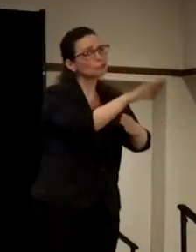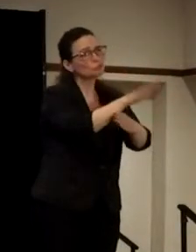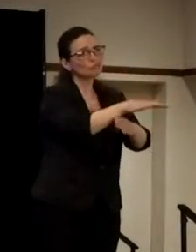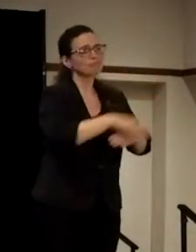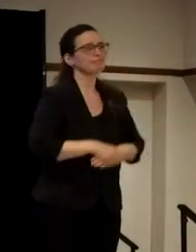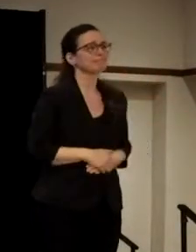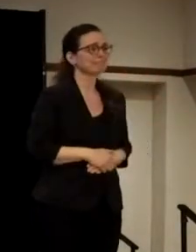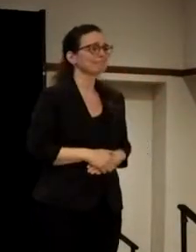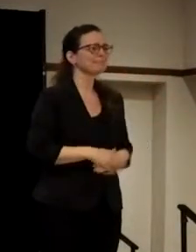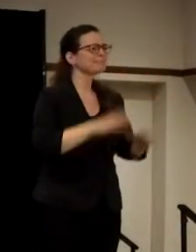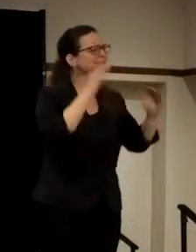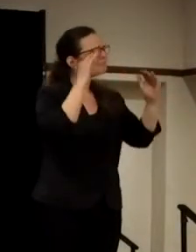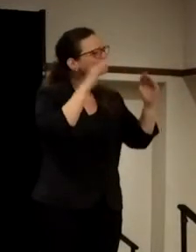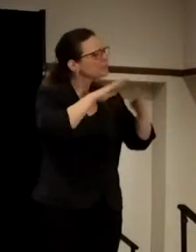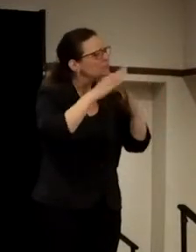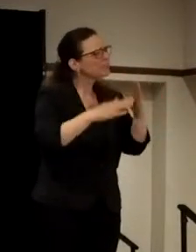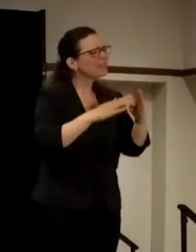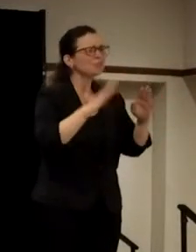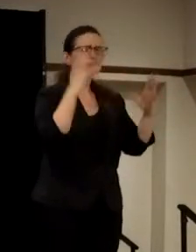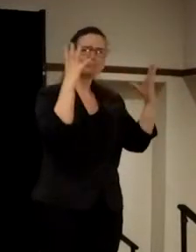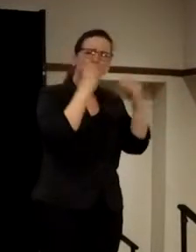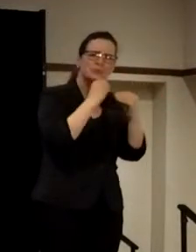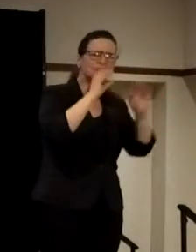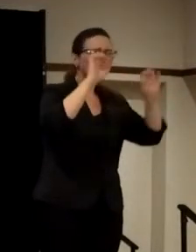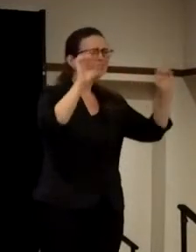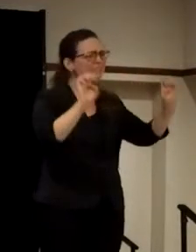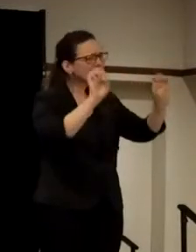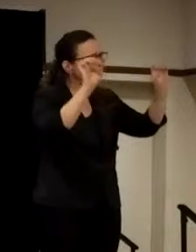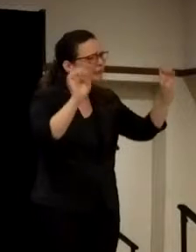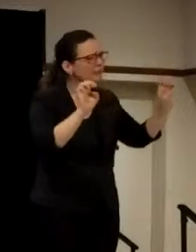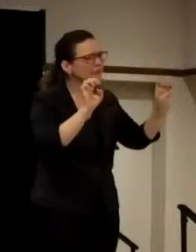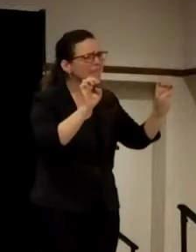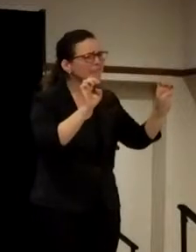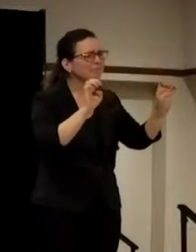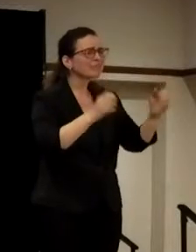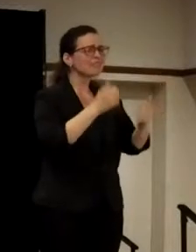Hopefully you had a good weekend, a good Easter, everybody who celebrates.